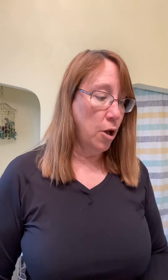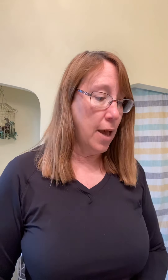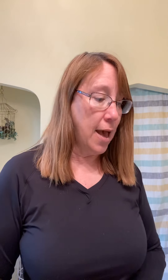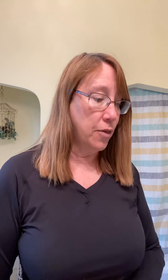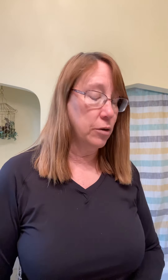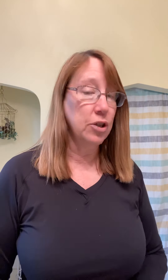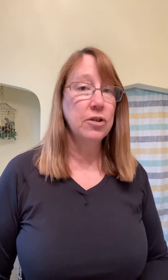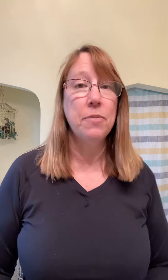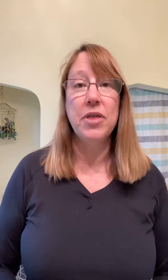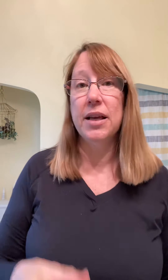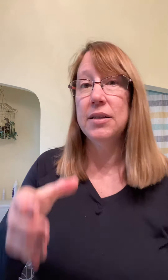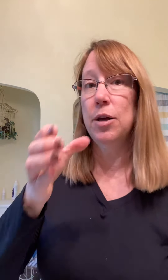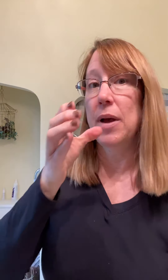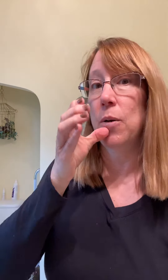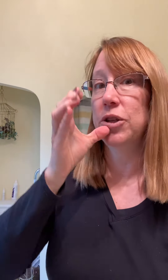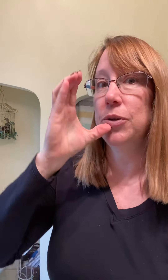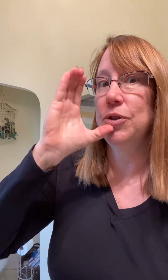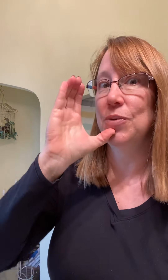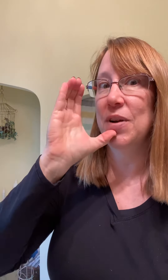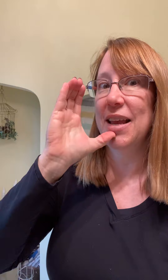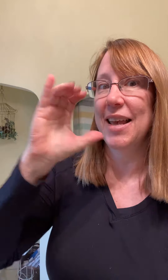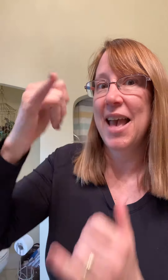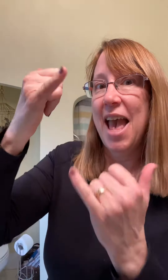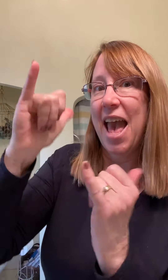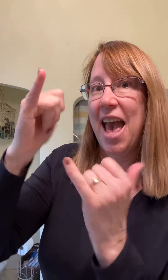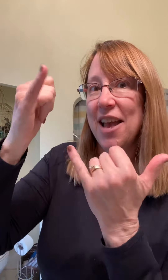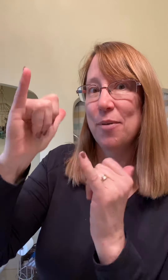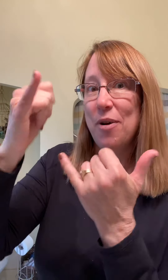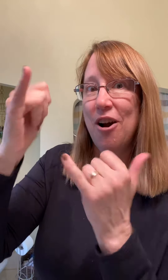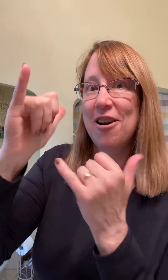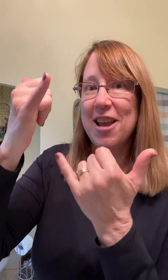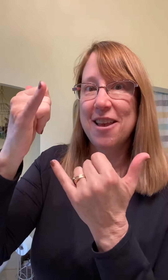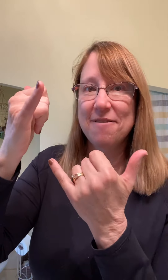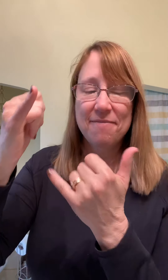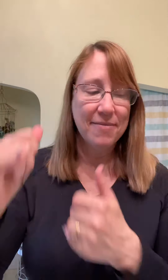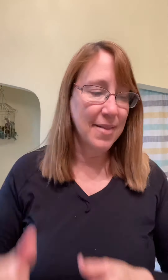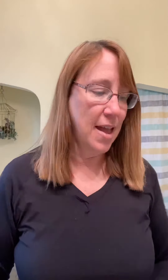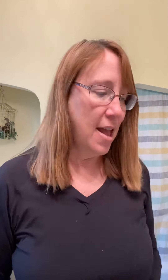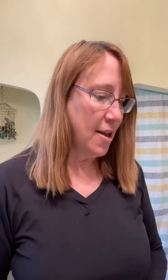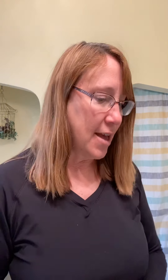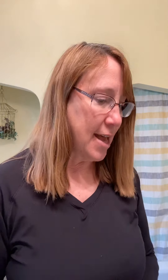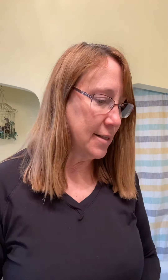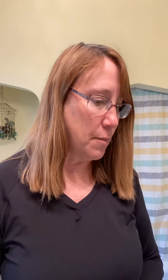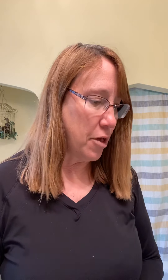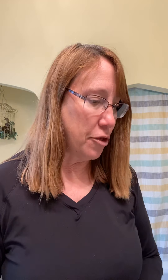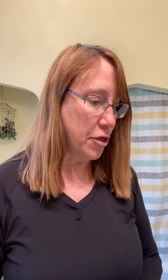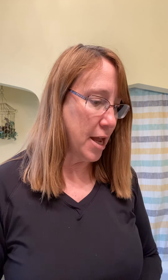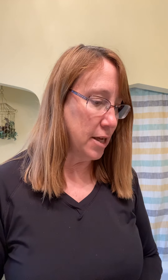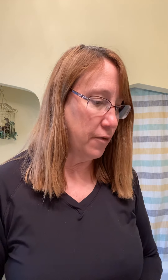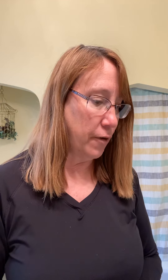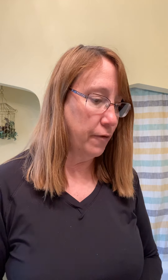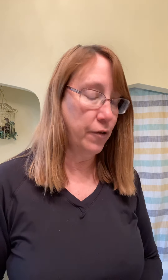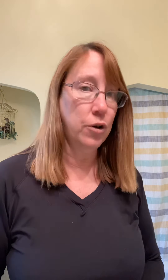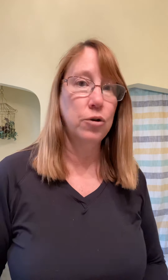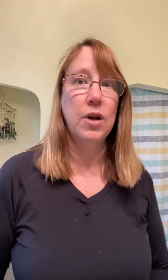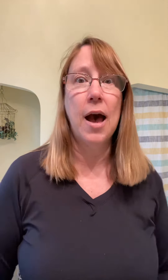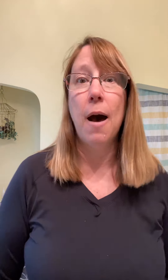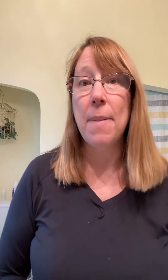Okay, those are some things that you might want to drink at your party. Okay, some other things for food. How